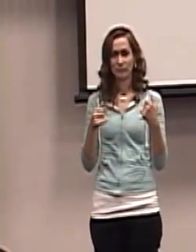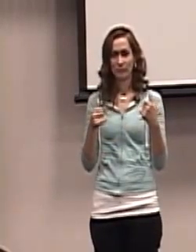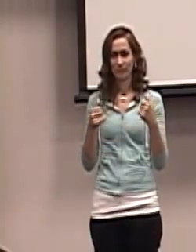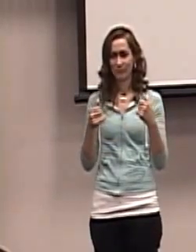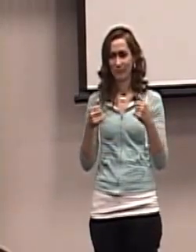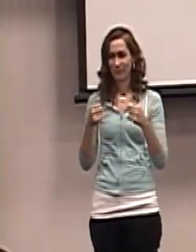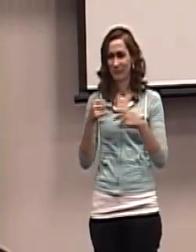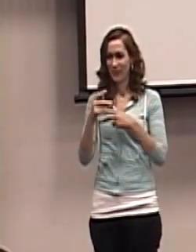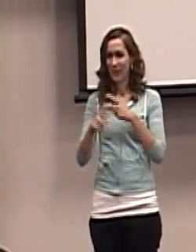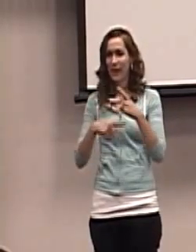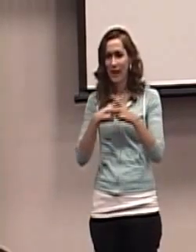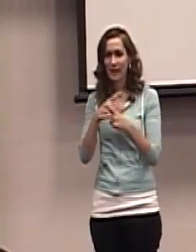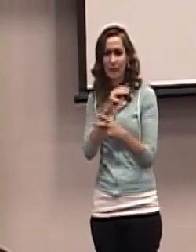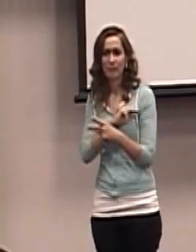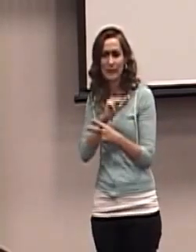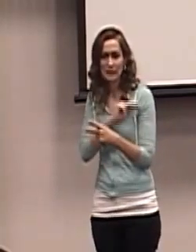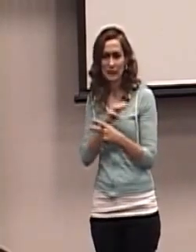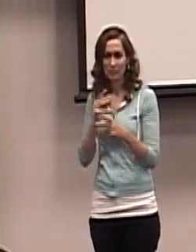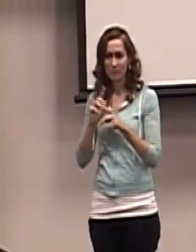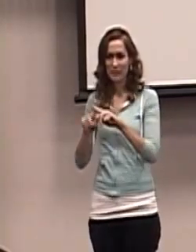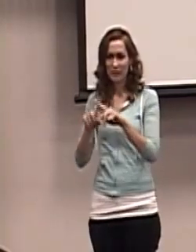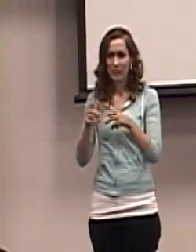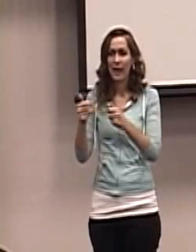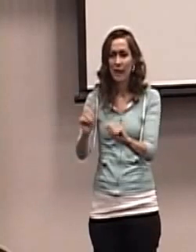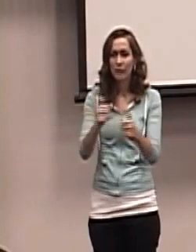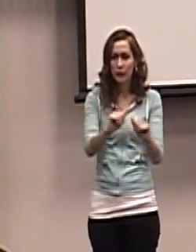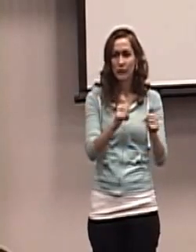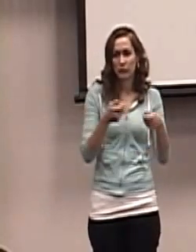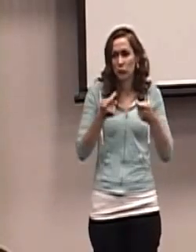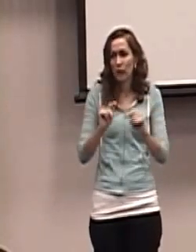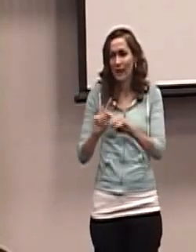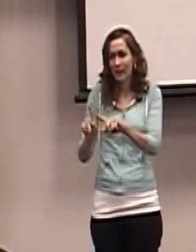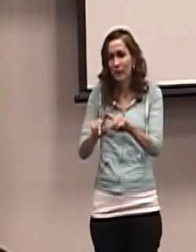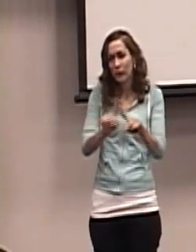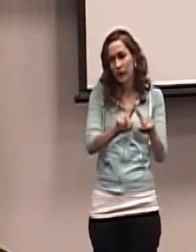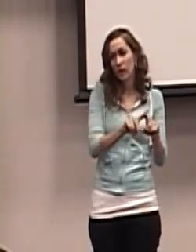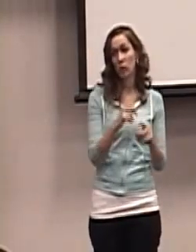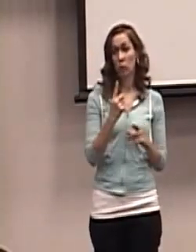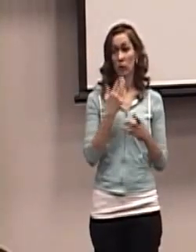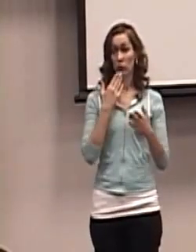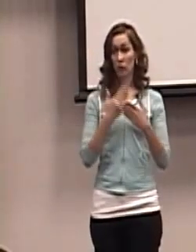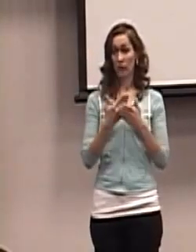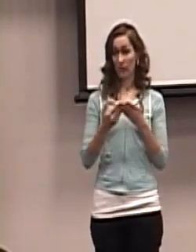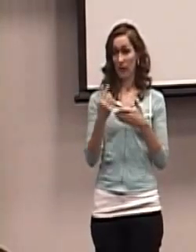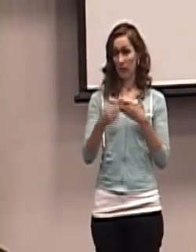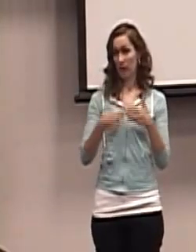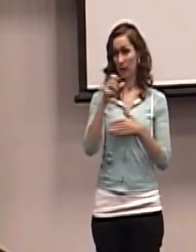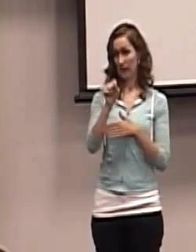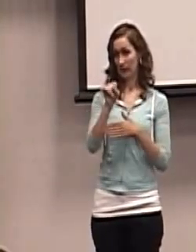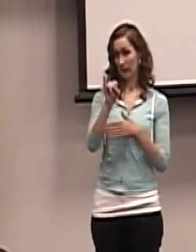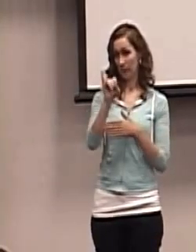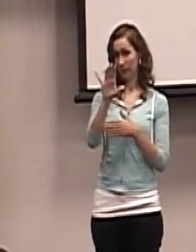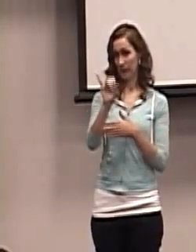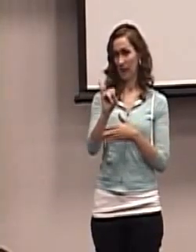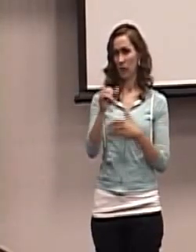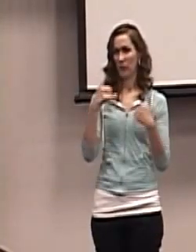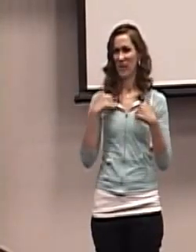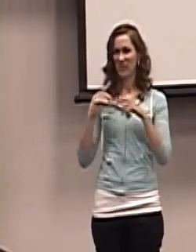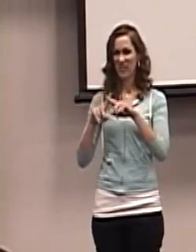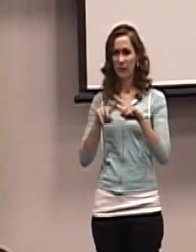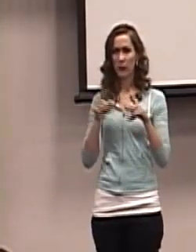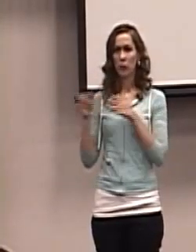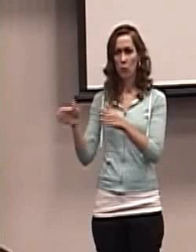basically one area. And that's one of the good things about SIBI that many of you are noticing. We have different avenues and